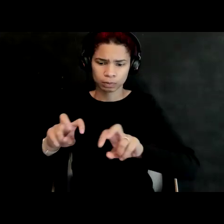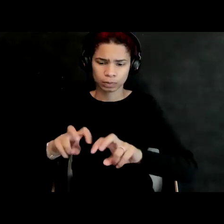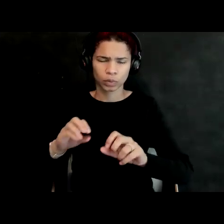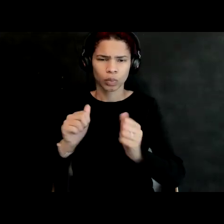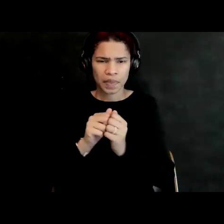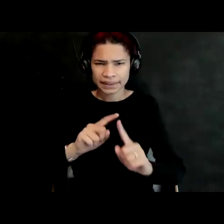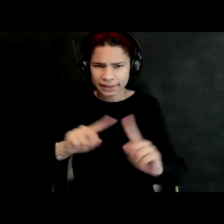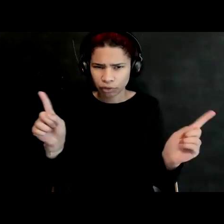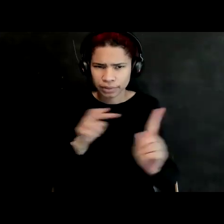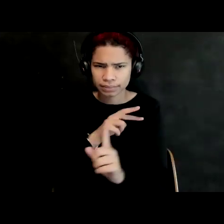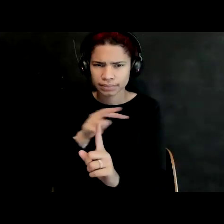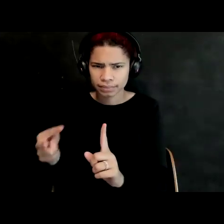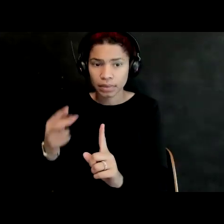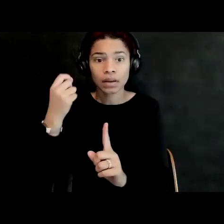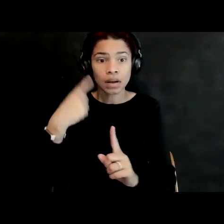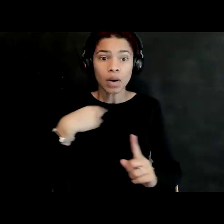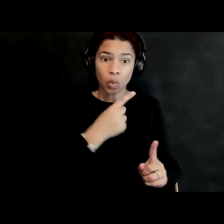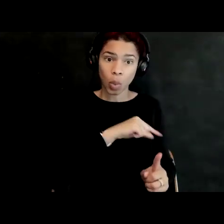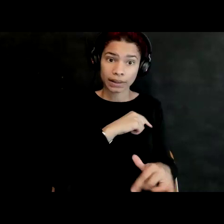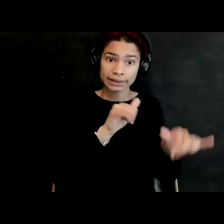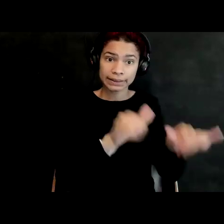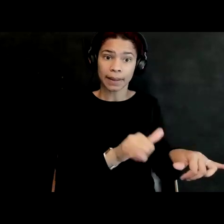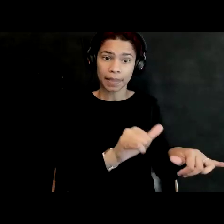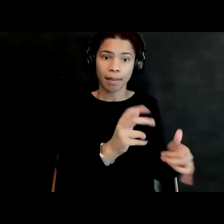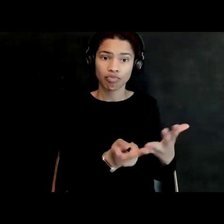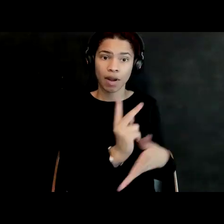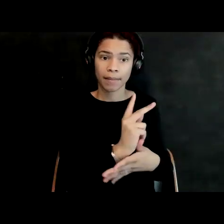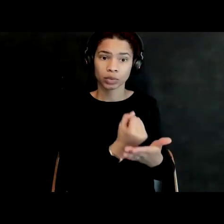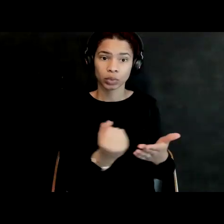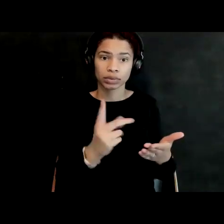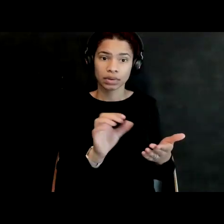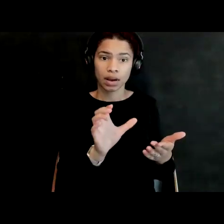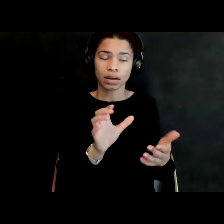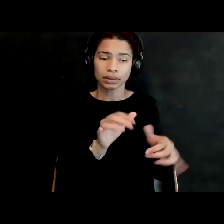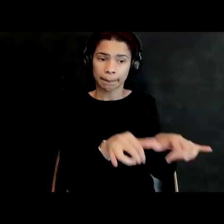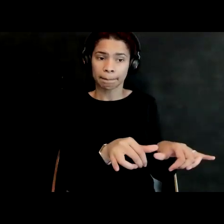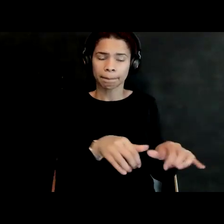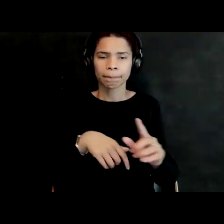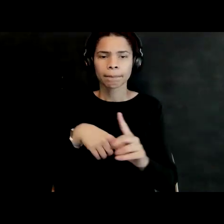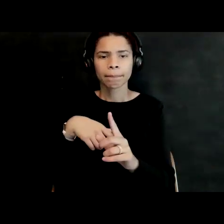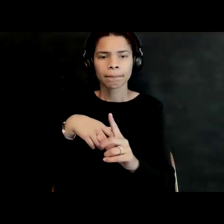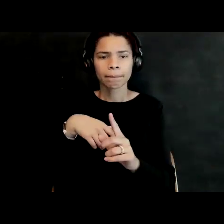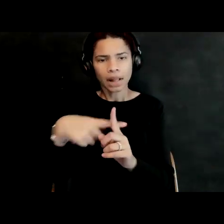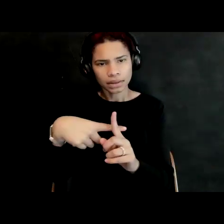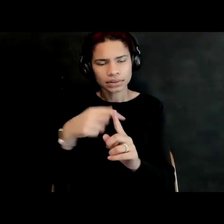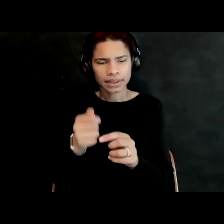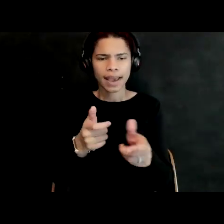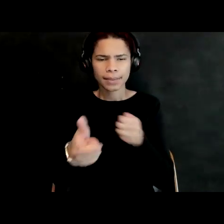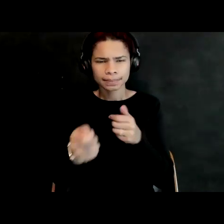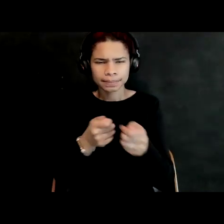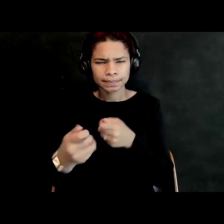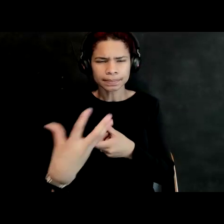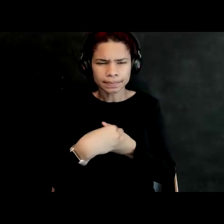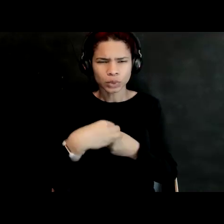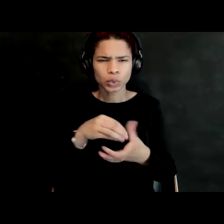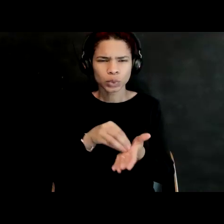way without changing the quality of the primary source document, right? And in a way that engages students and gets them up on their